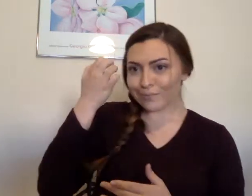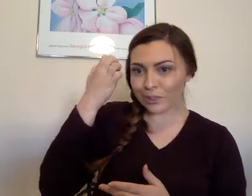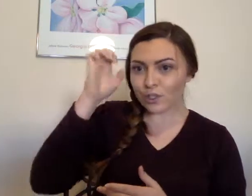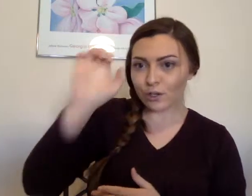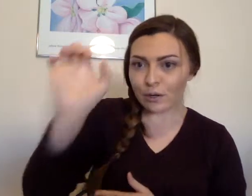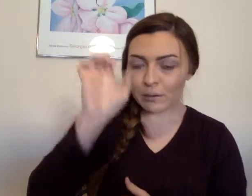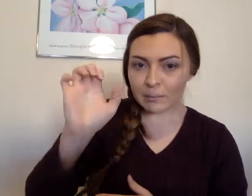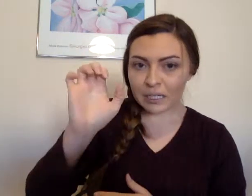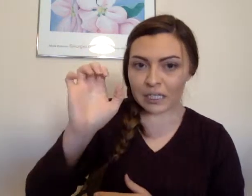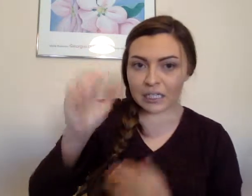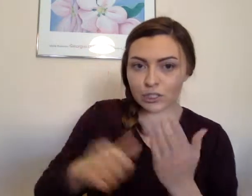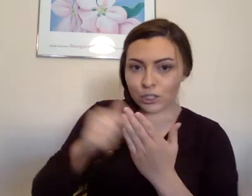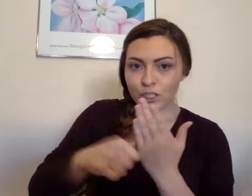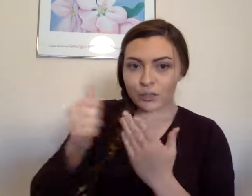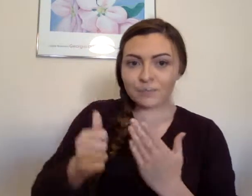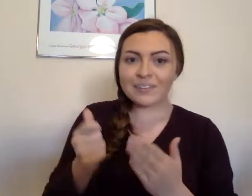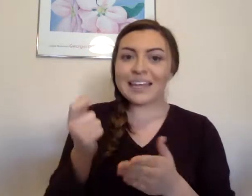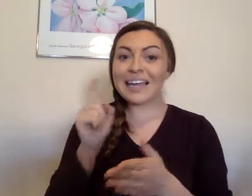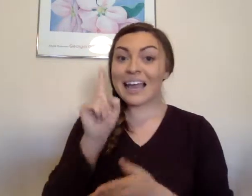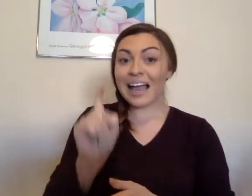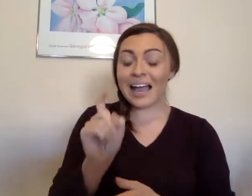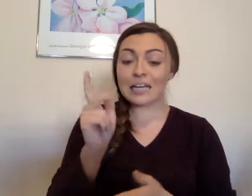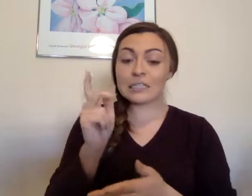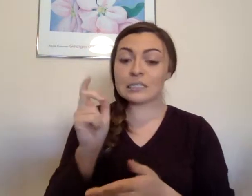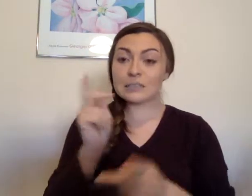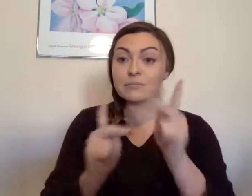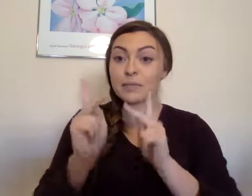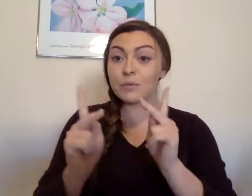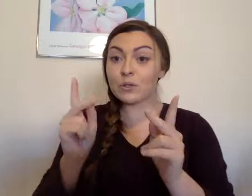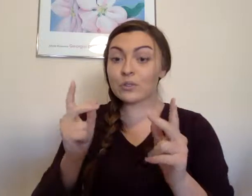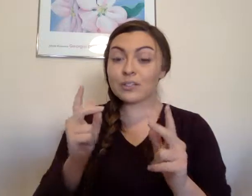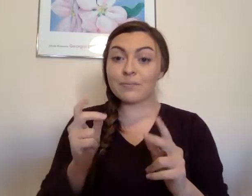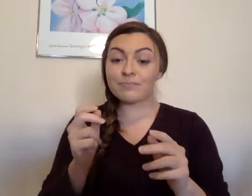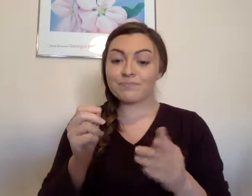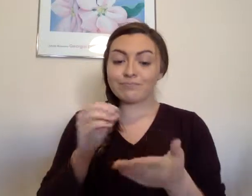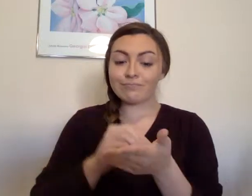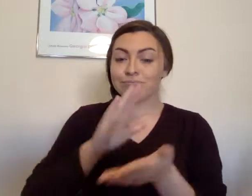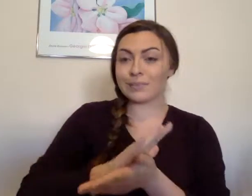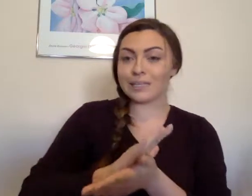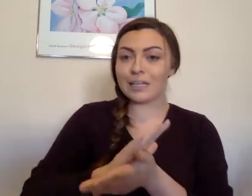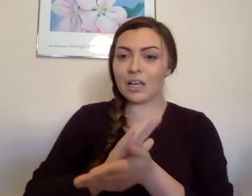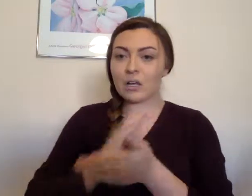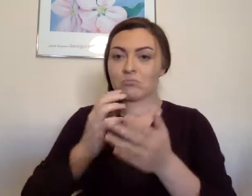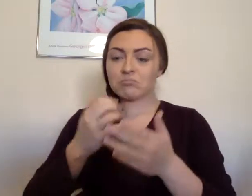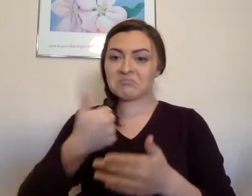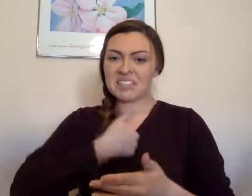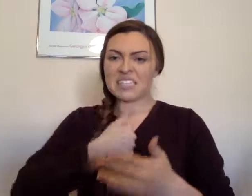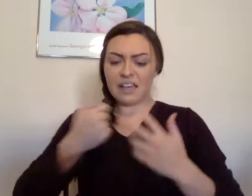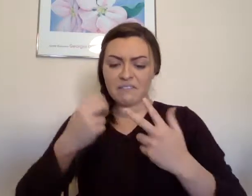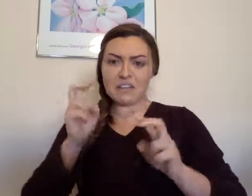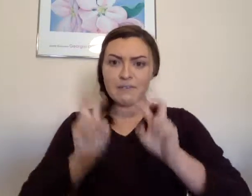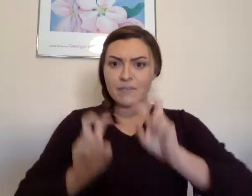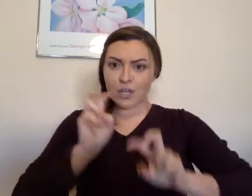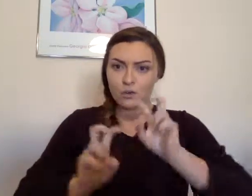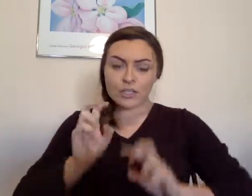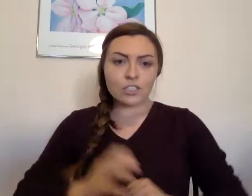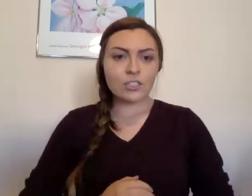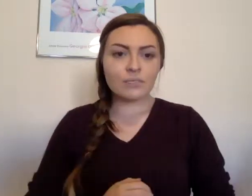done was they asked people to fill out a self-evaluation. And they did the self-evaluation either in